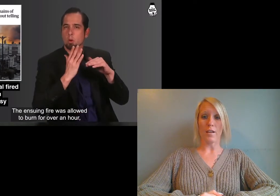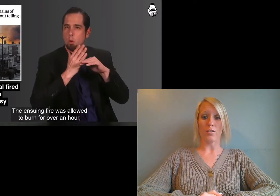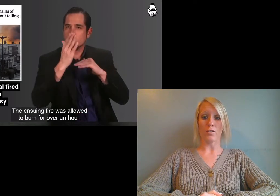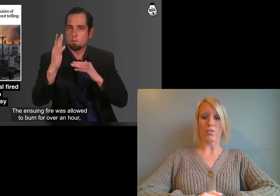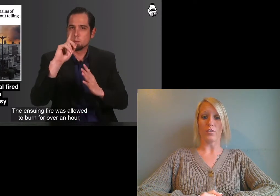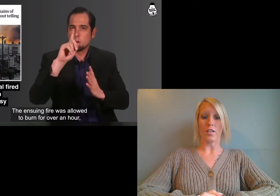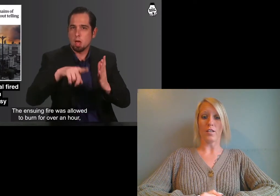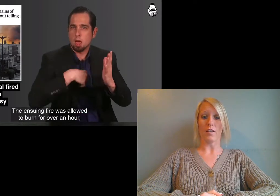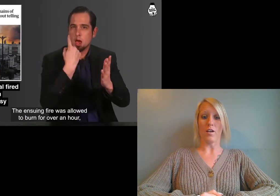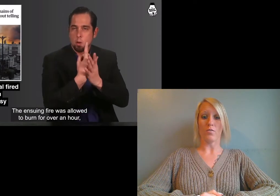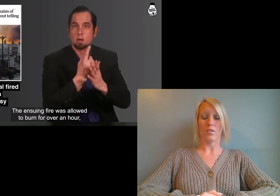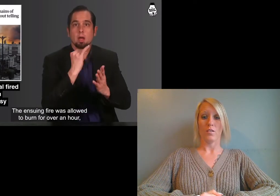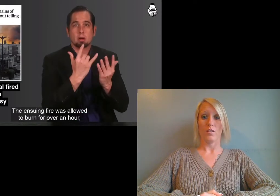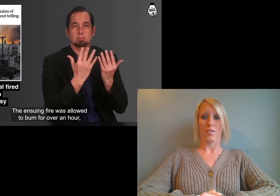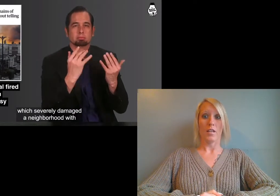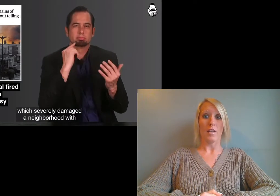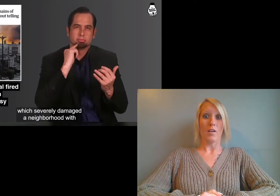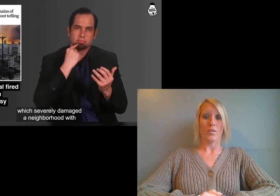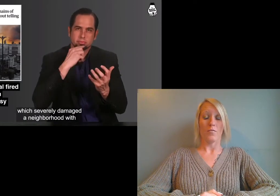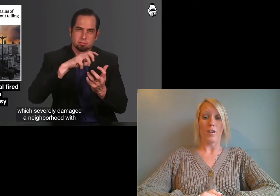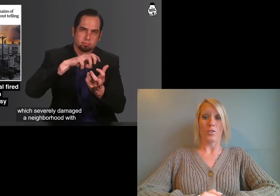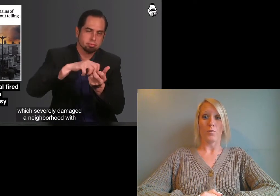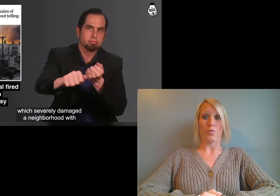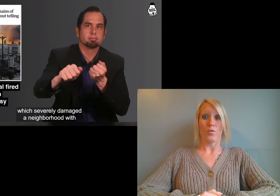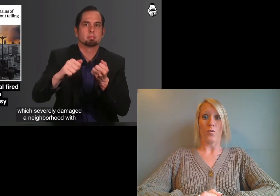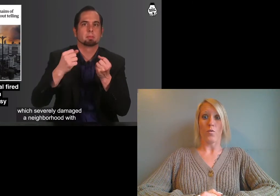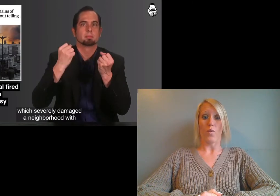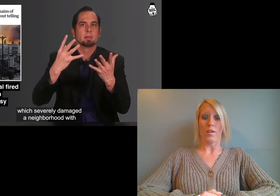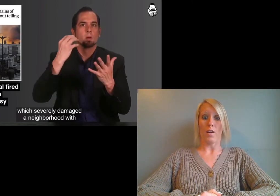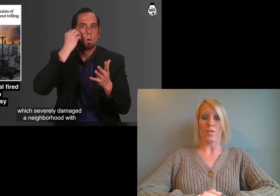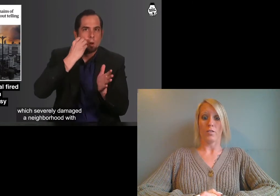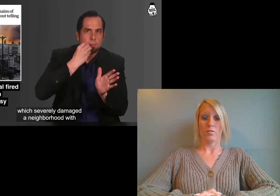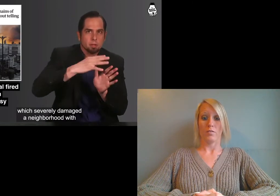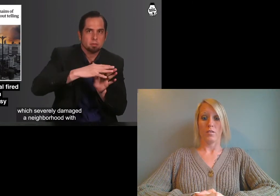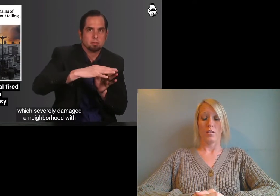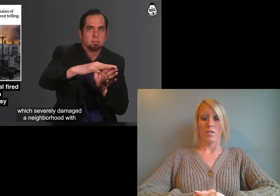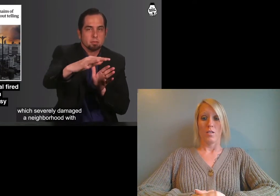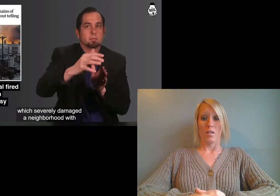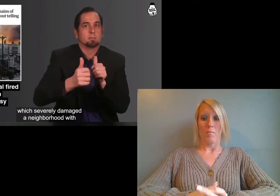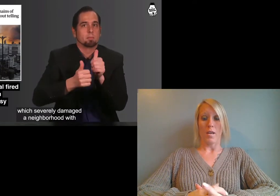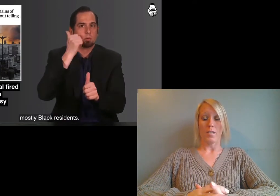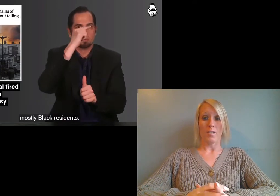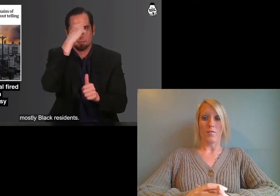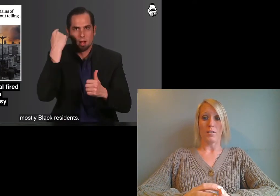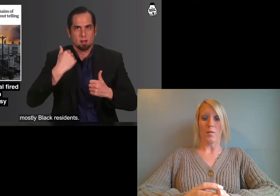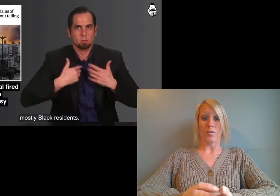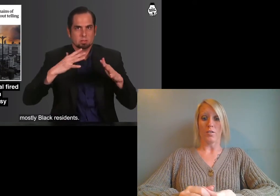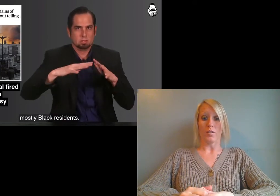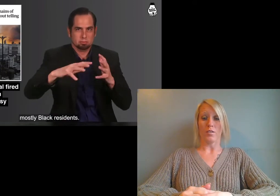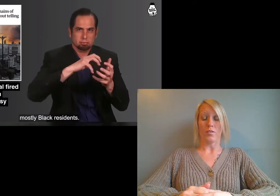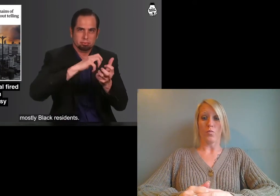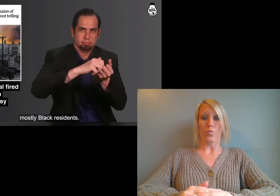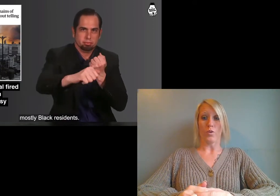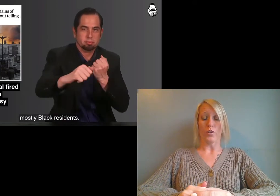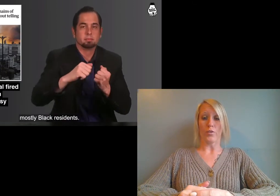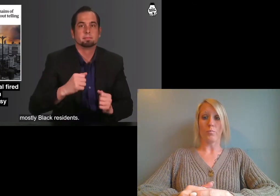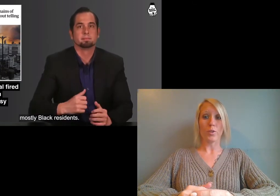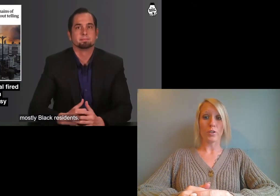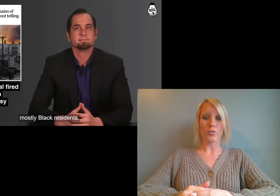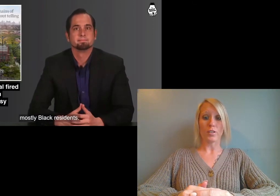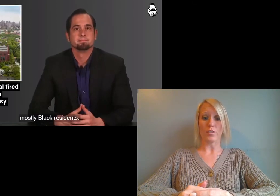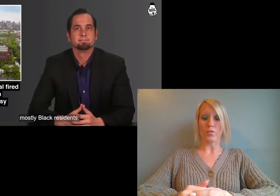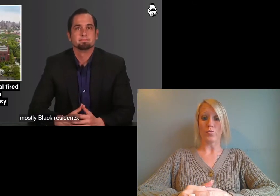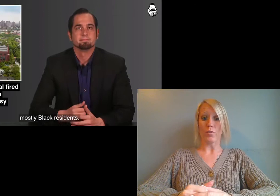Then a fire occurred and they allowed the fire to burn for over 1 hour. Many of the neighborhoods